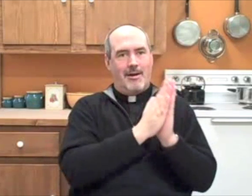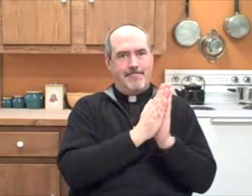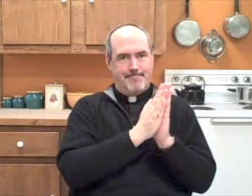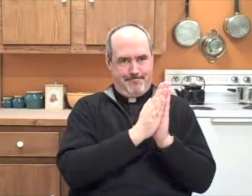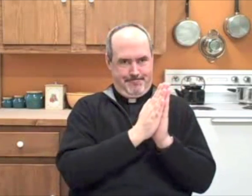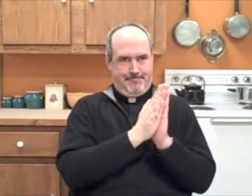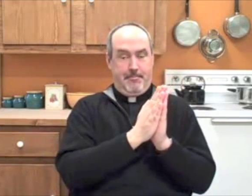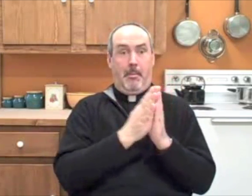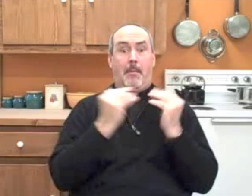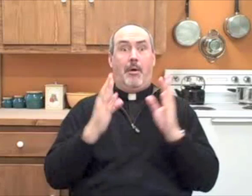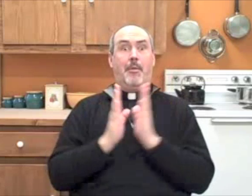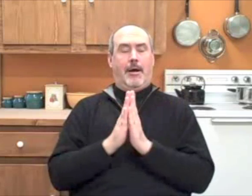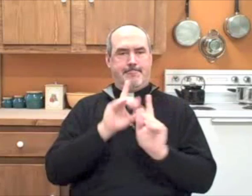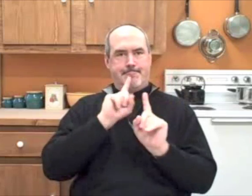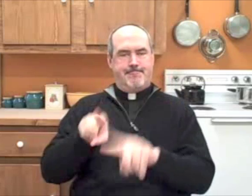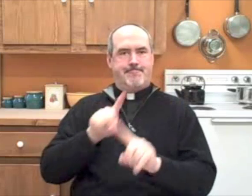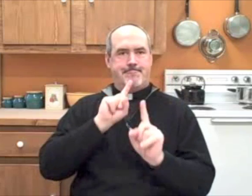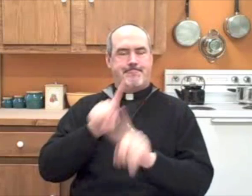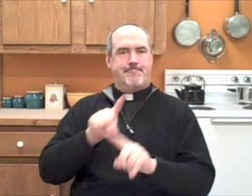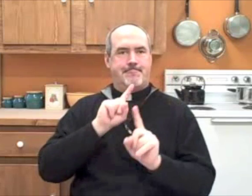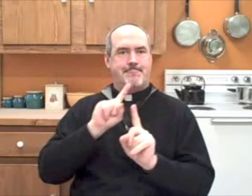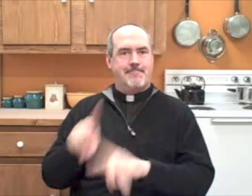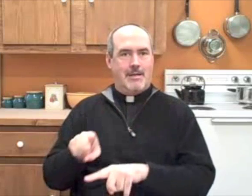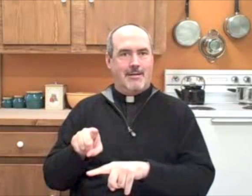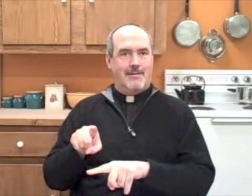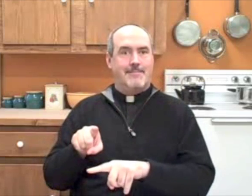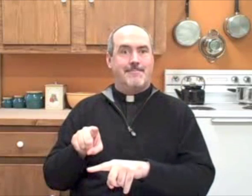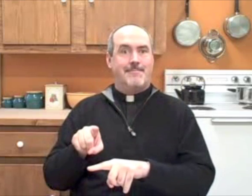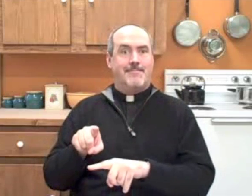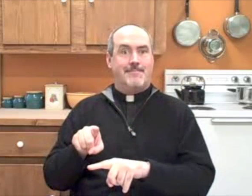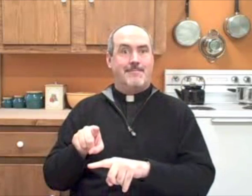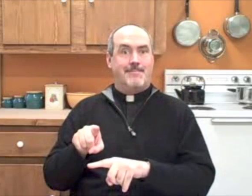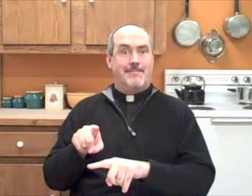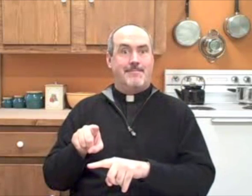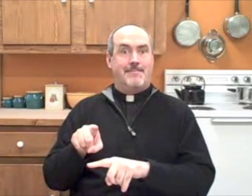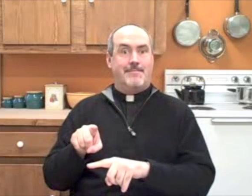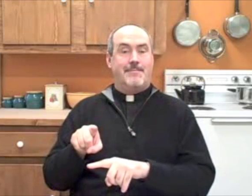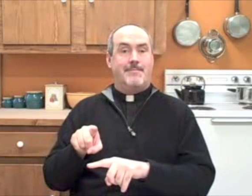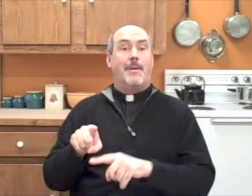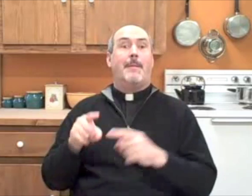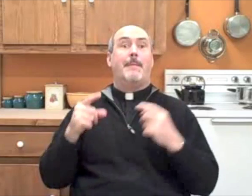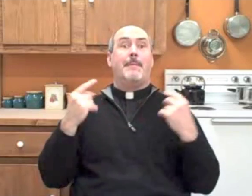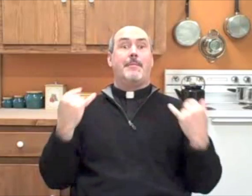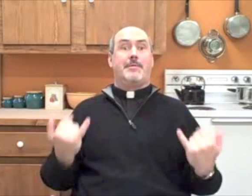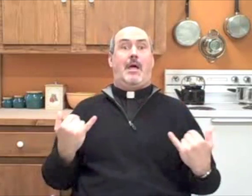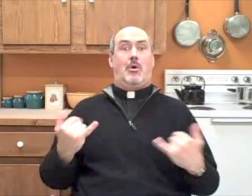her and pray to her, and their prayers were answered.